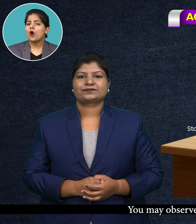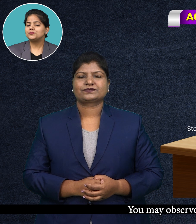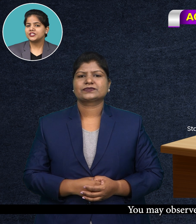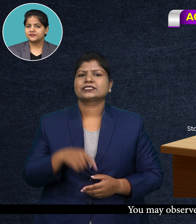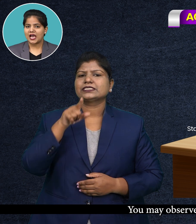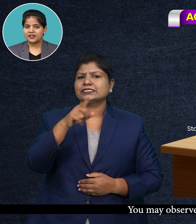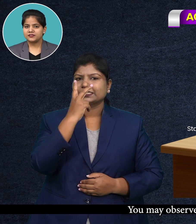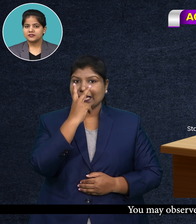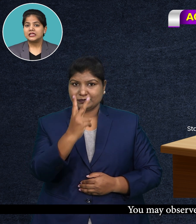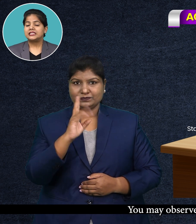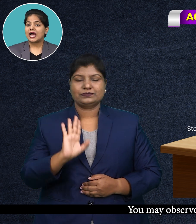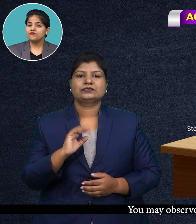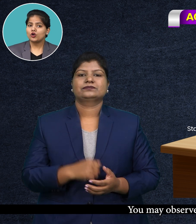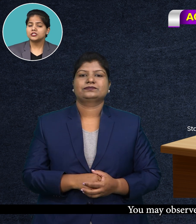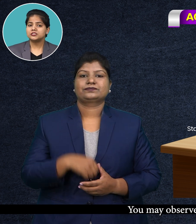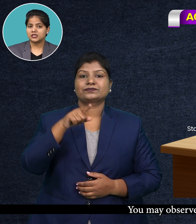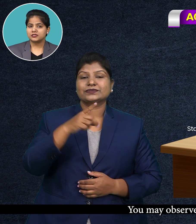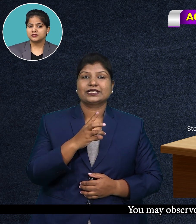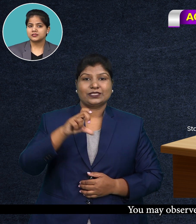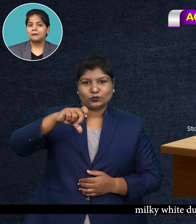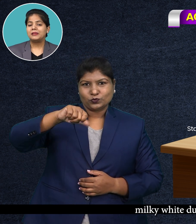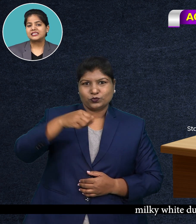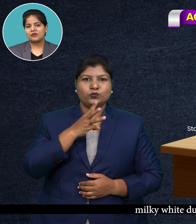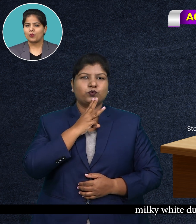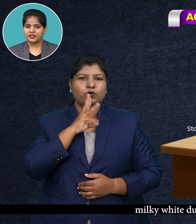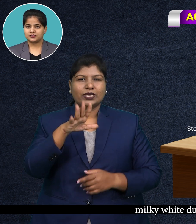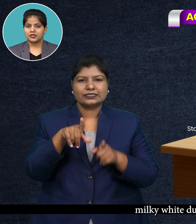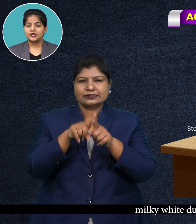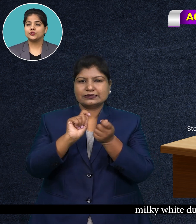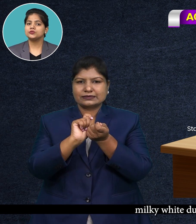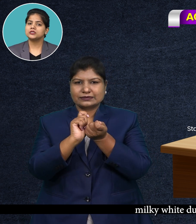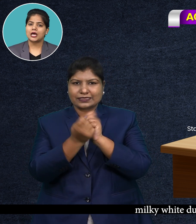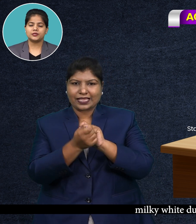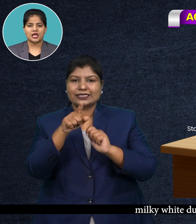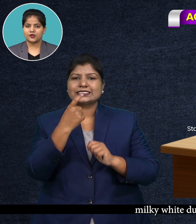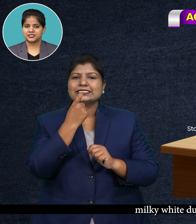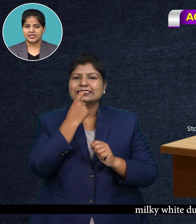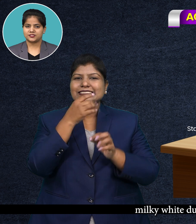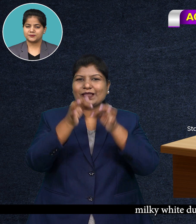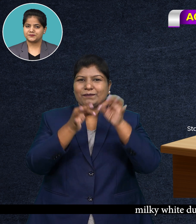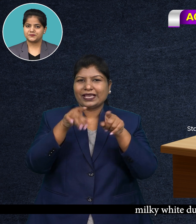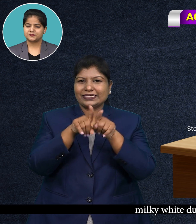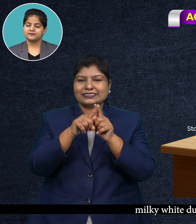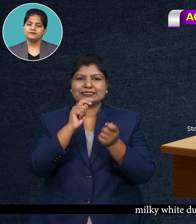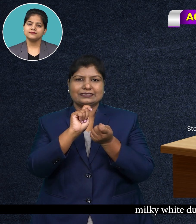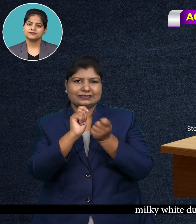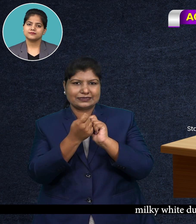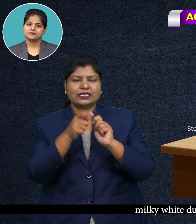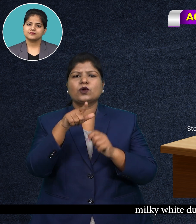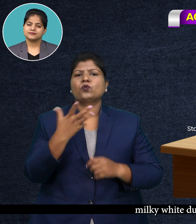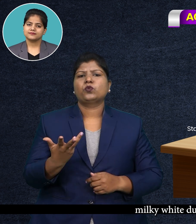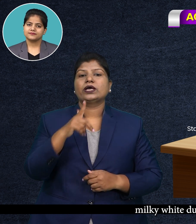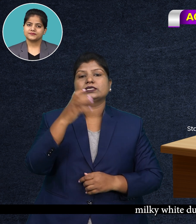You may observe that lime water turns milky white due to carbon dioxide.